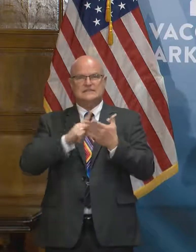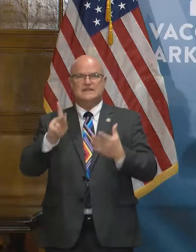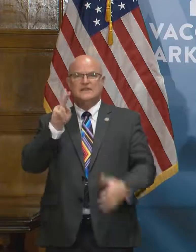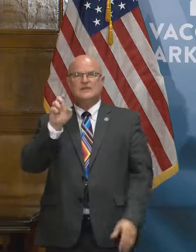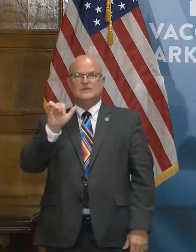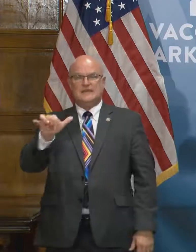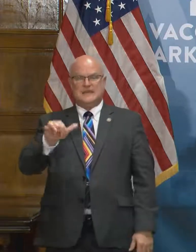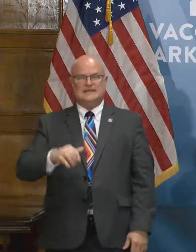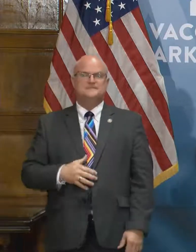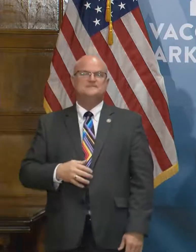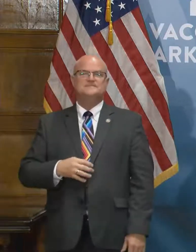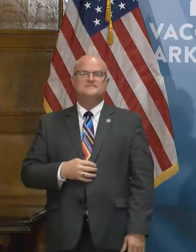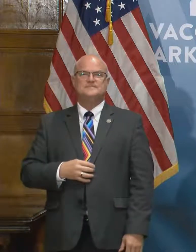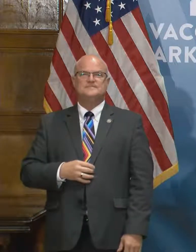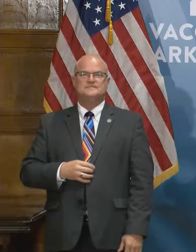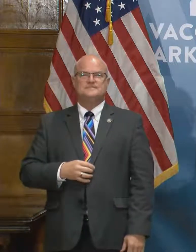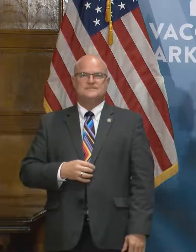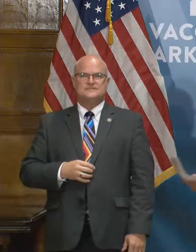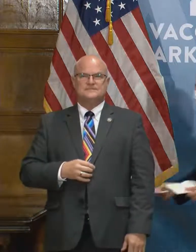now.